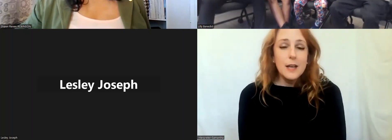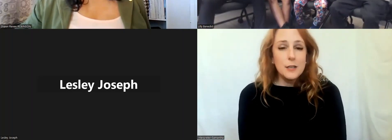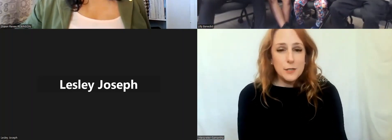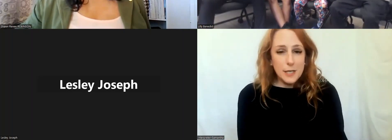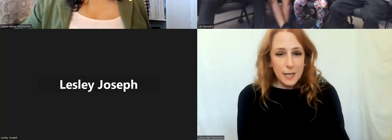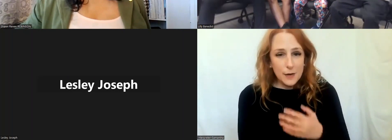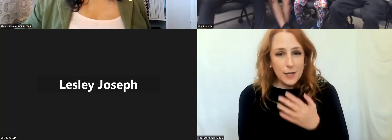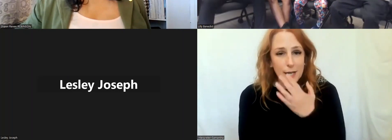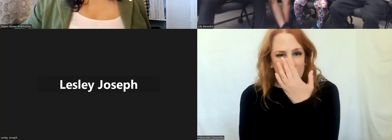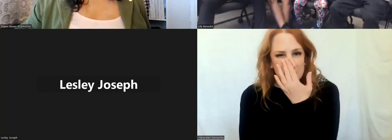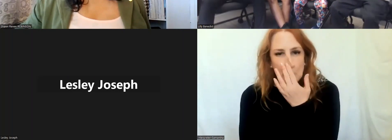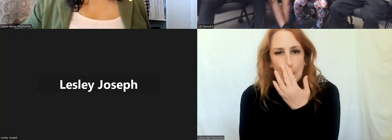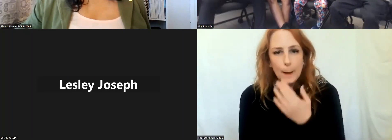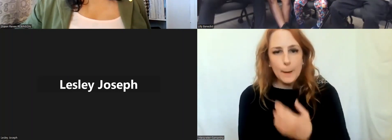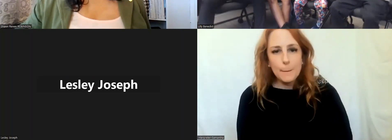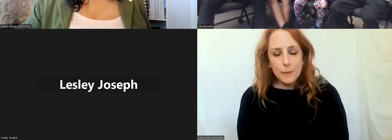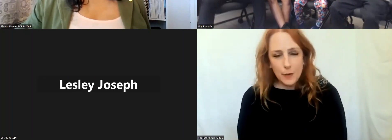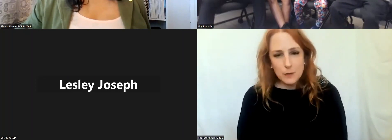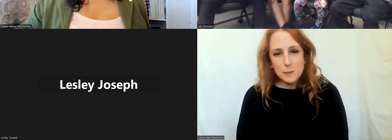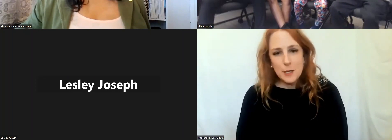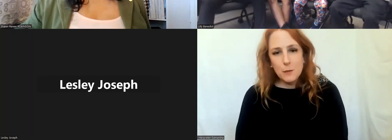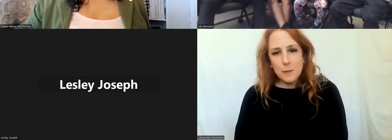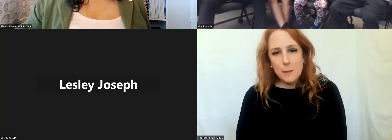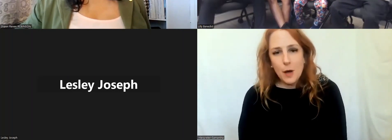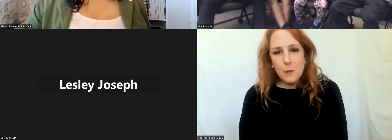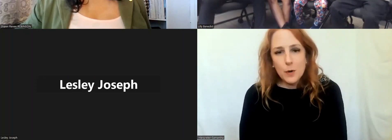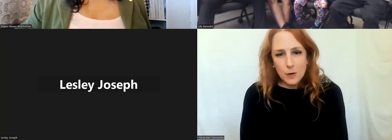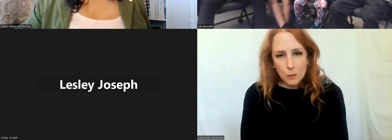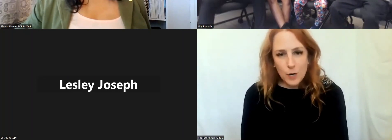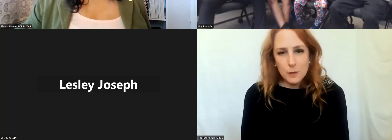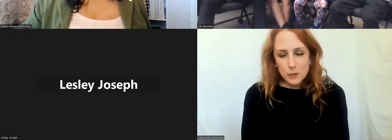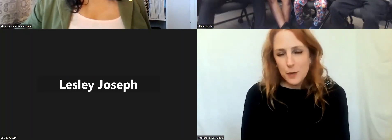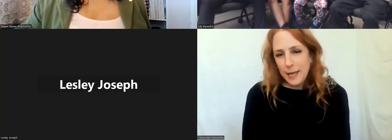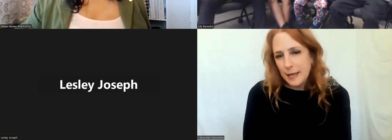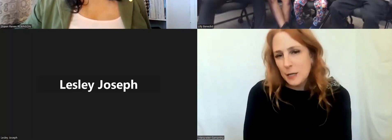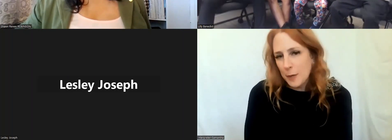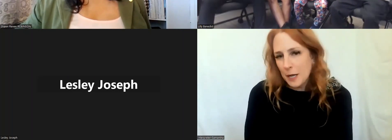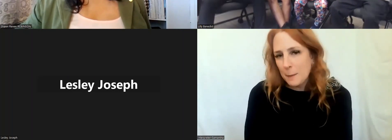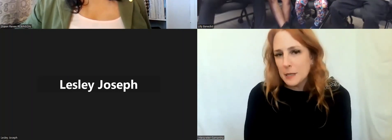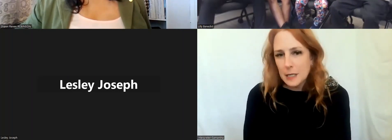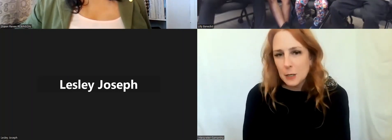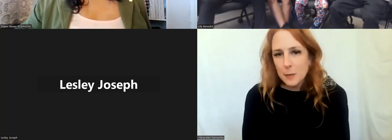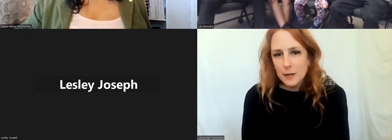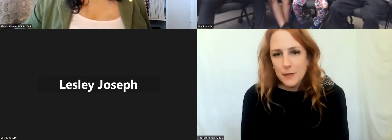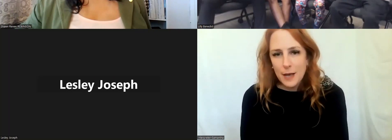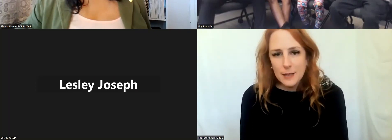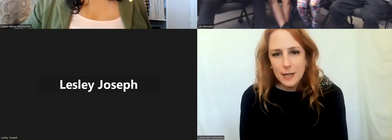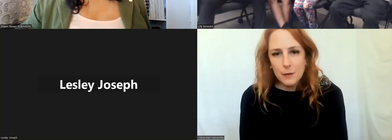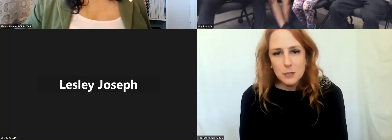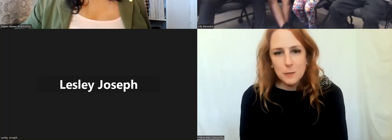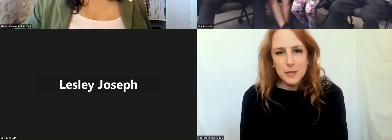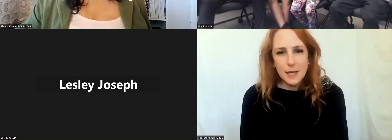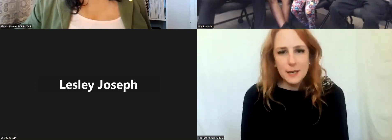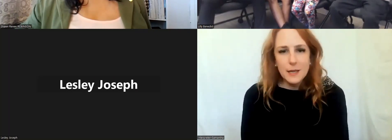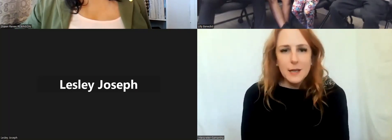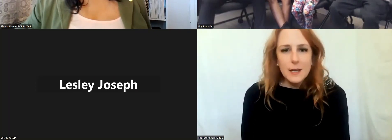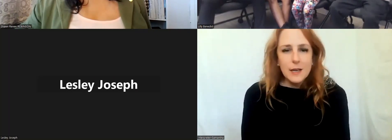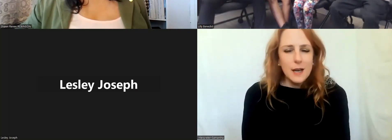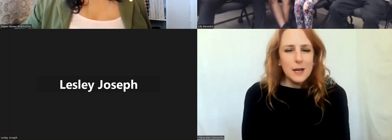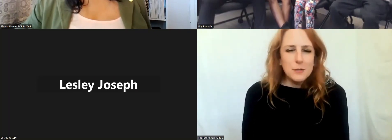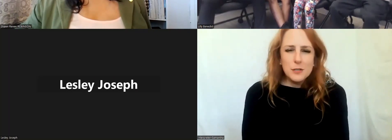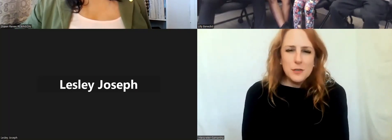and using hearing aids. I was speaking with my mom one-on-one. It was okay. I could pick up a little bit of that language, but